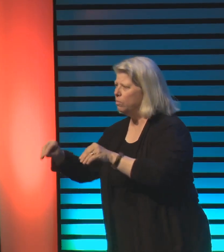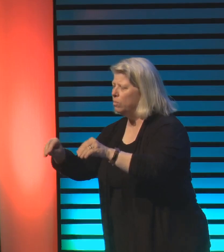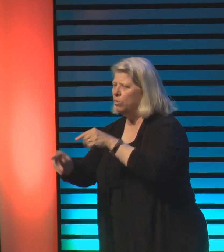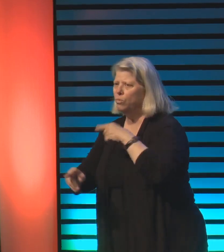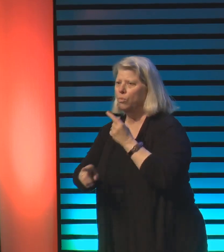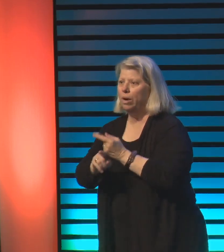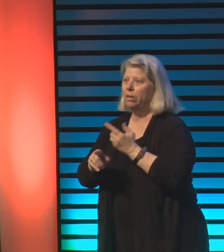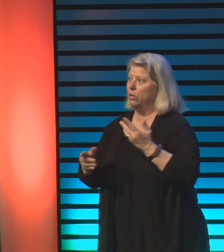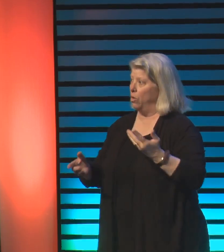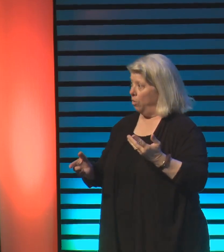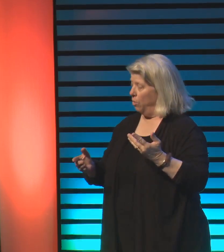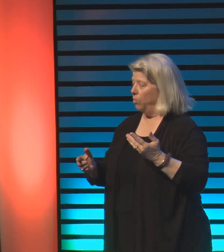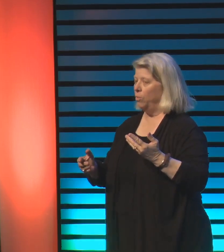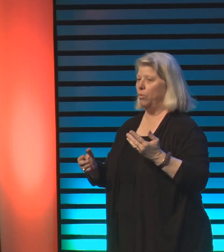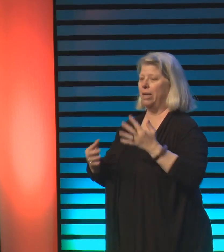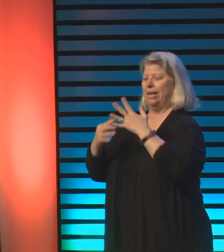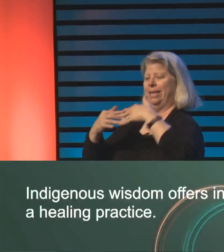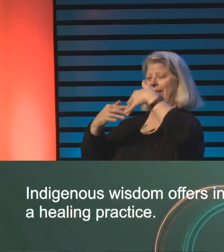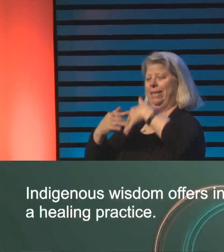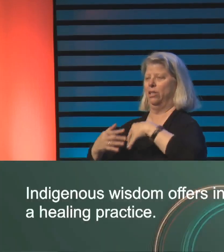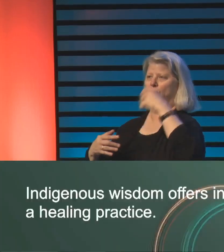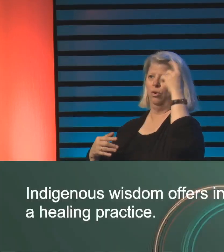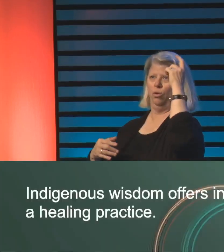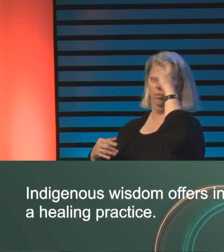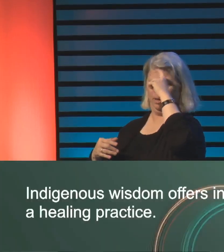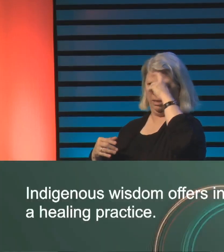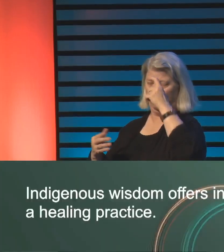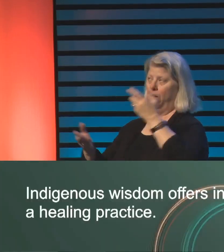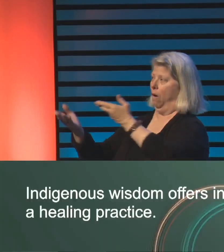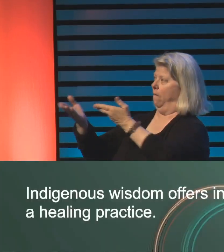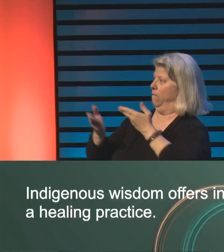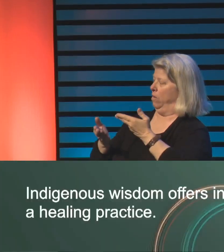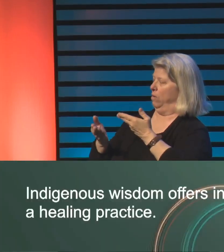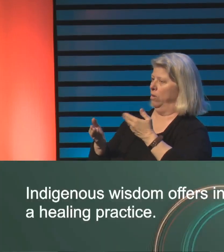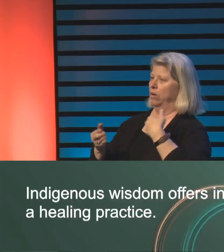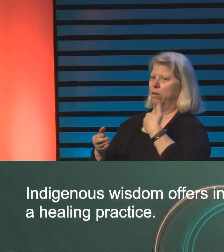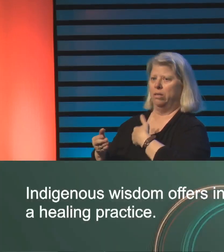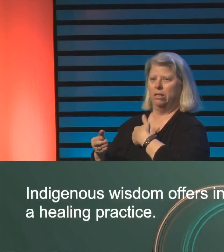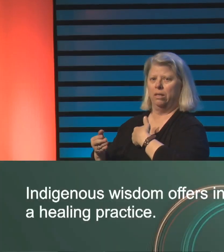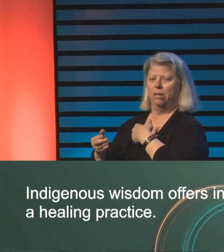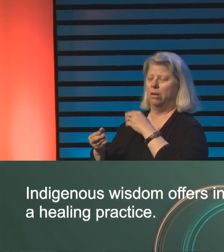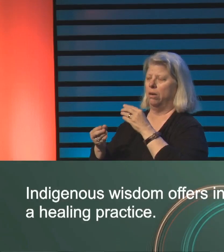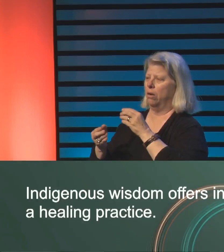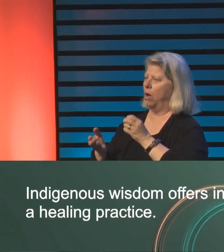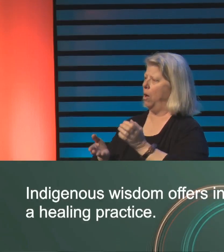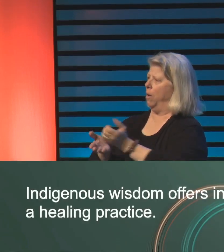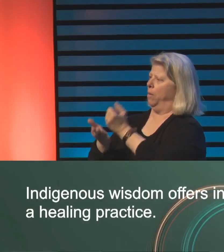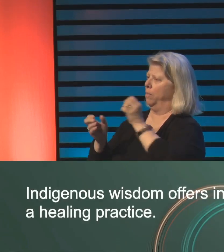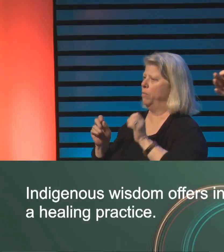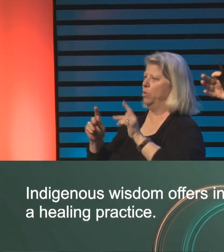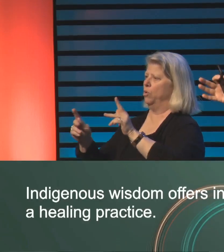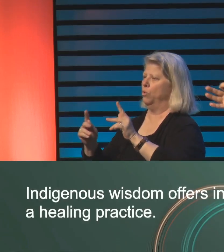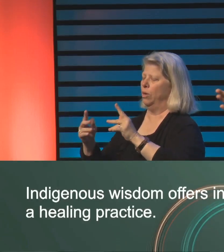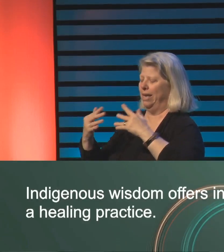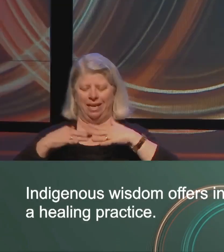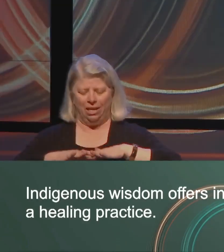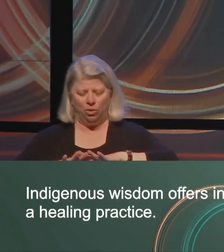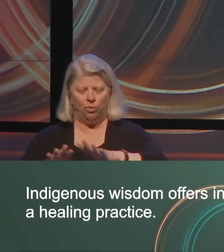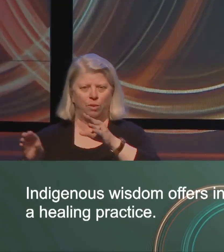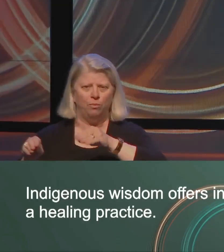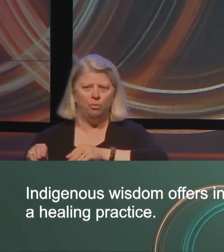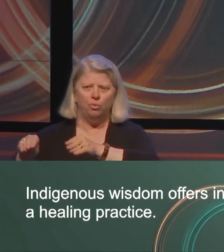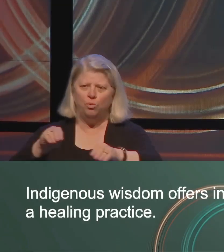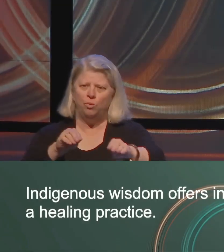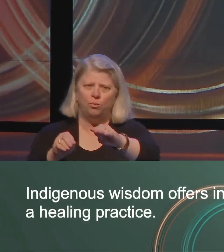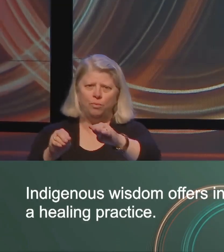right? And so Indigenous wisdom offers us an opportunity to think about integrated movement as a